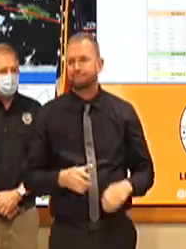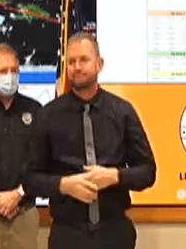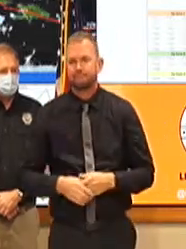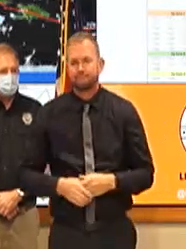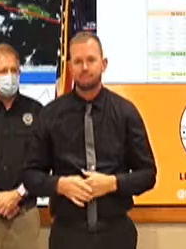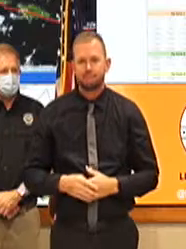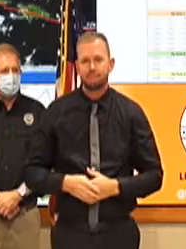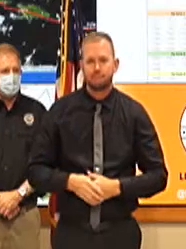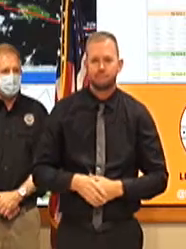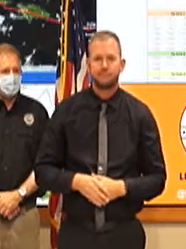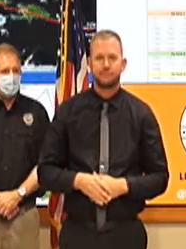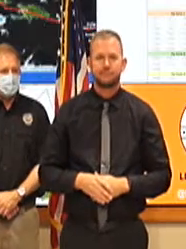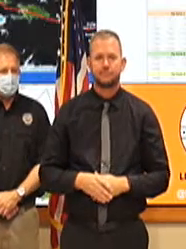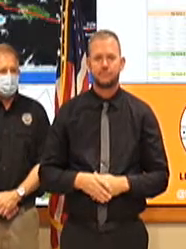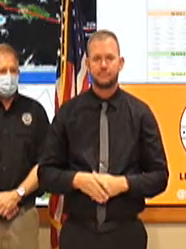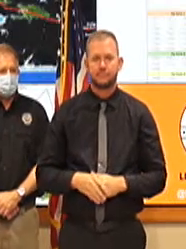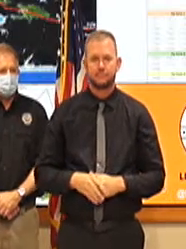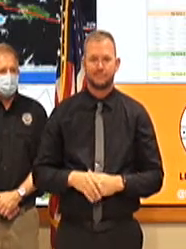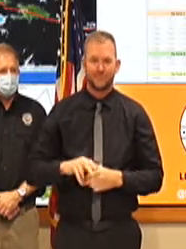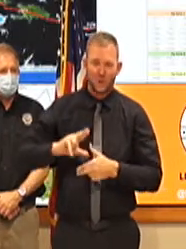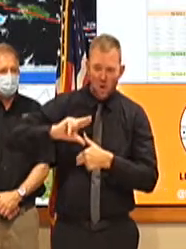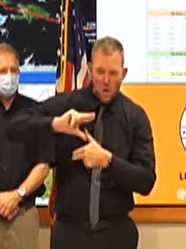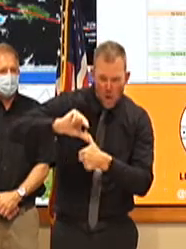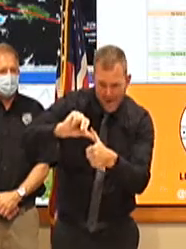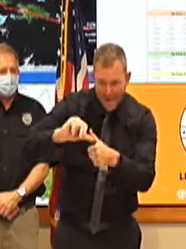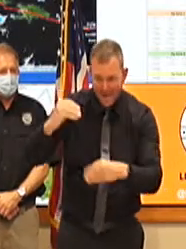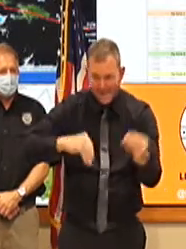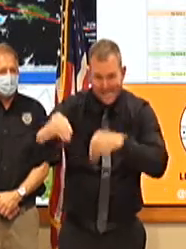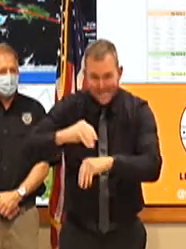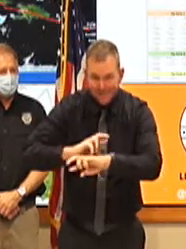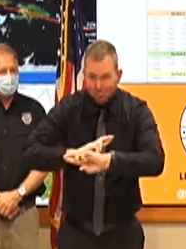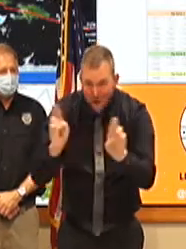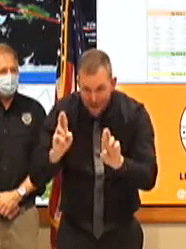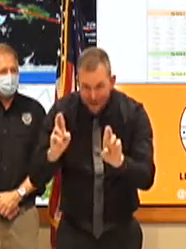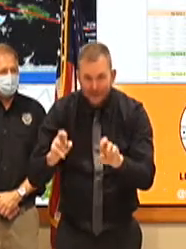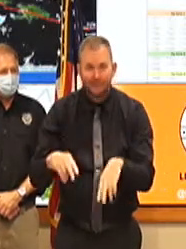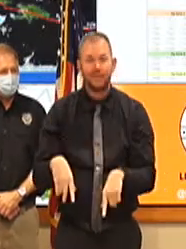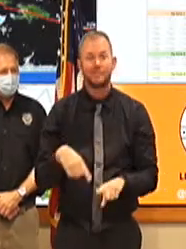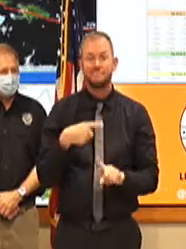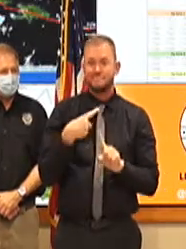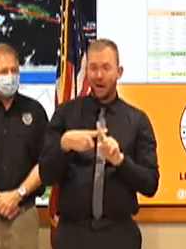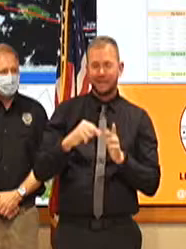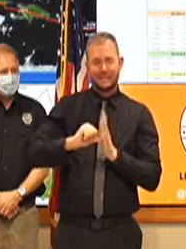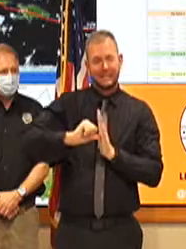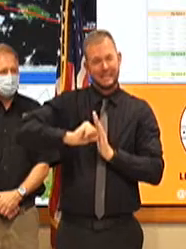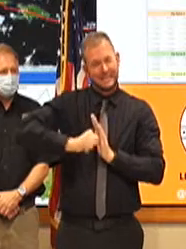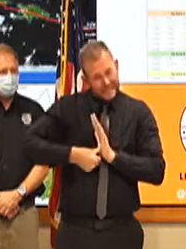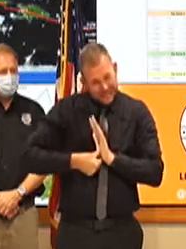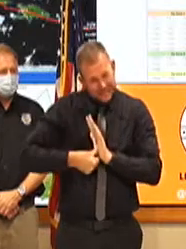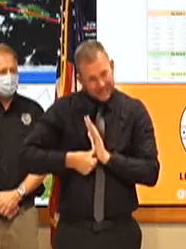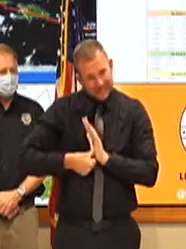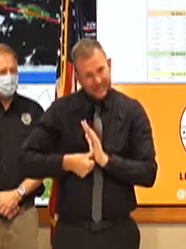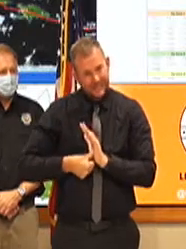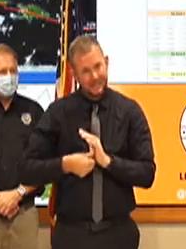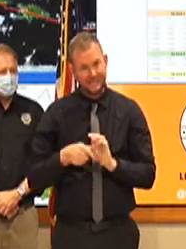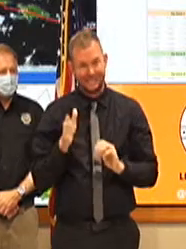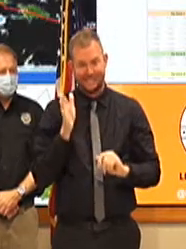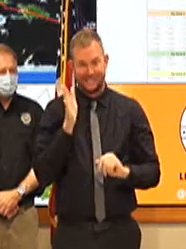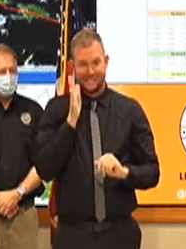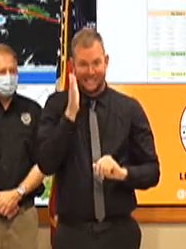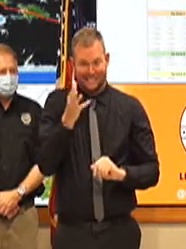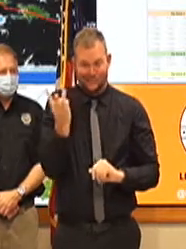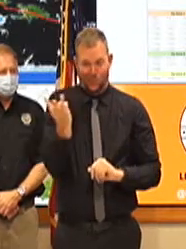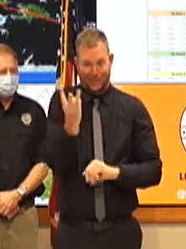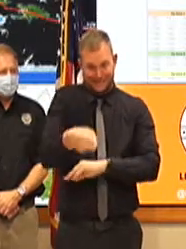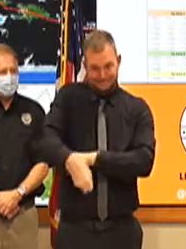emphasize that this storm is scheduled to hit land somewhere around midnight on Wednesday. And so you have in